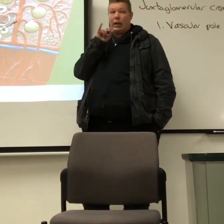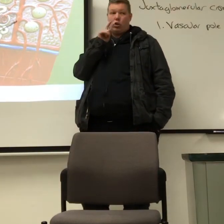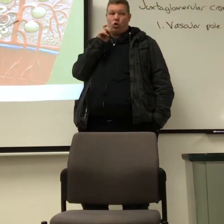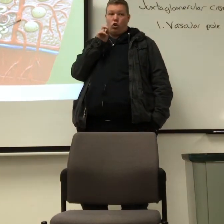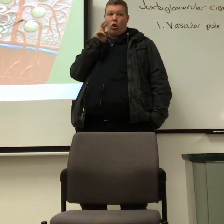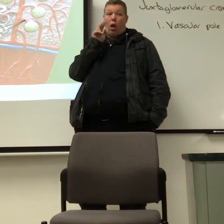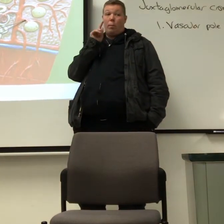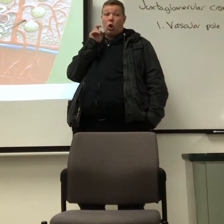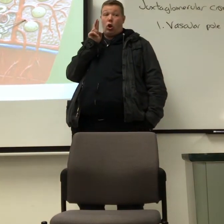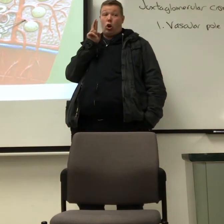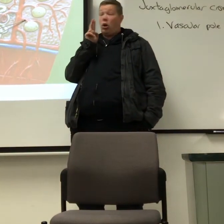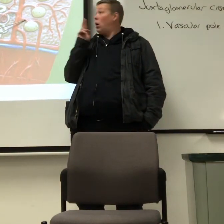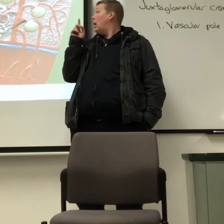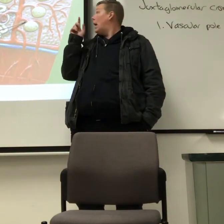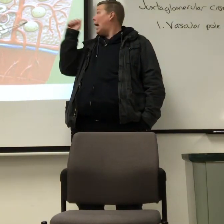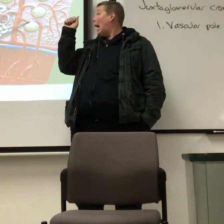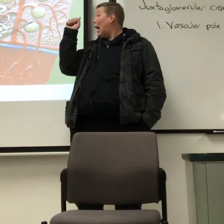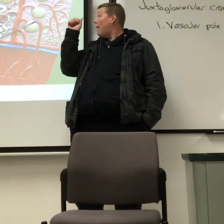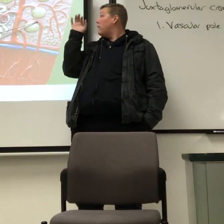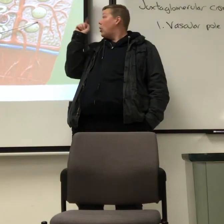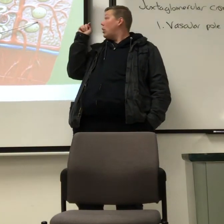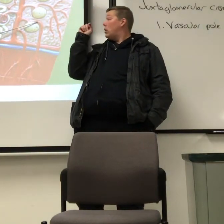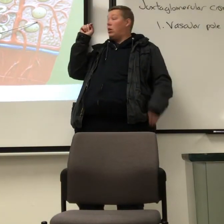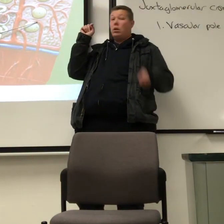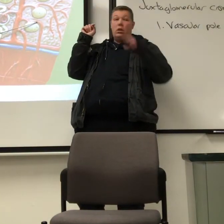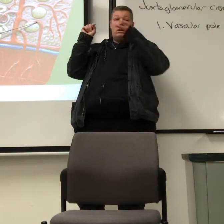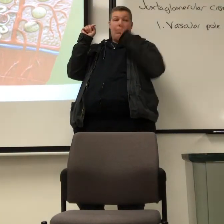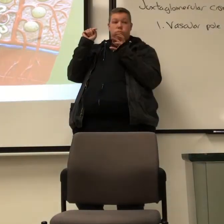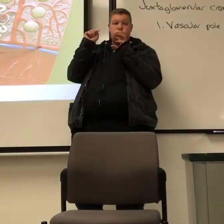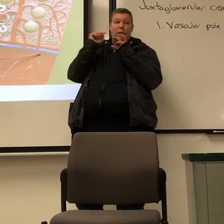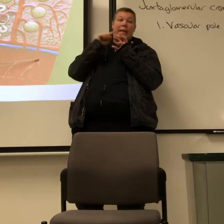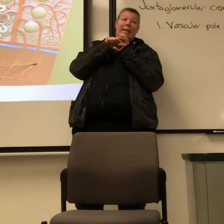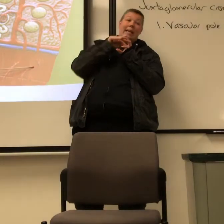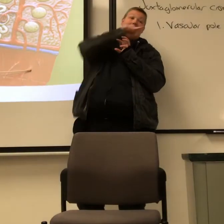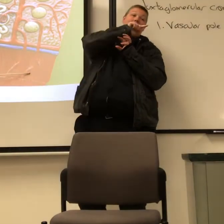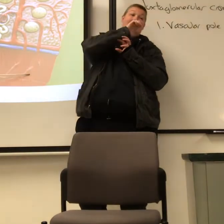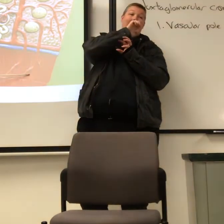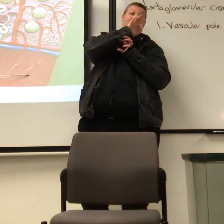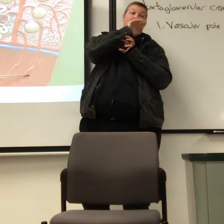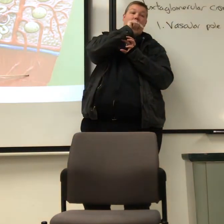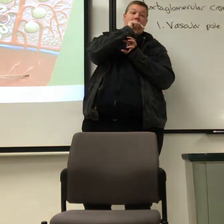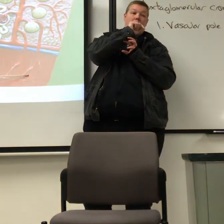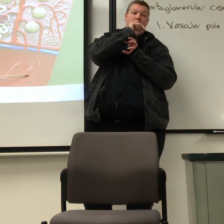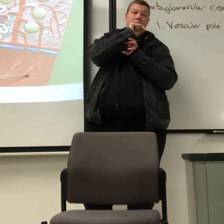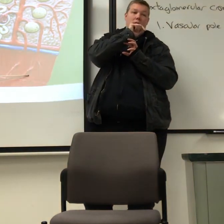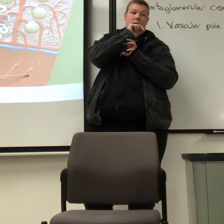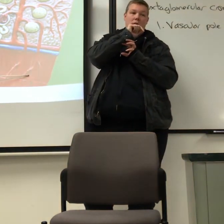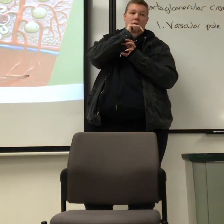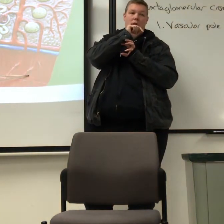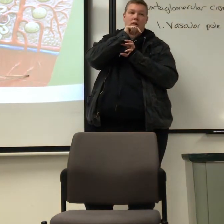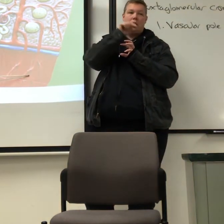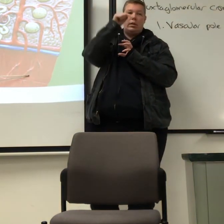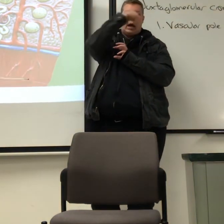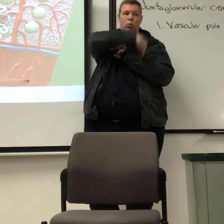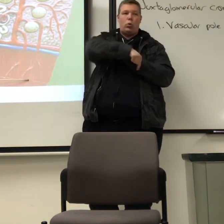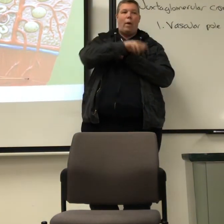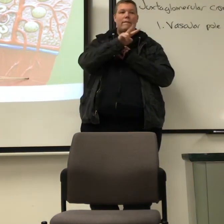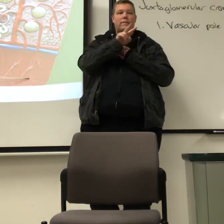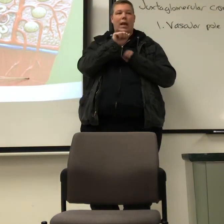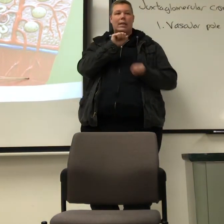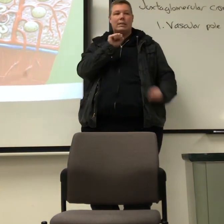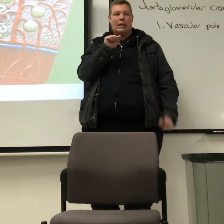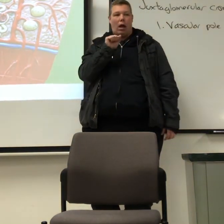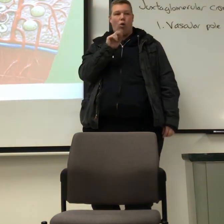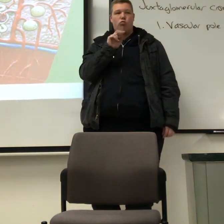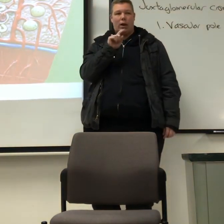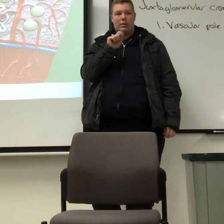Interlobular artery, afferent, efferent arteriole, going down to what? Vasa recta. This one's vasa